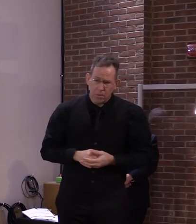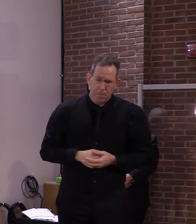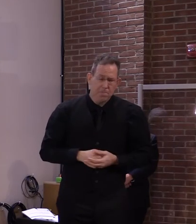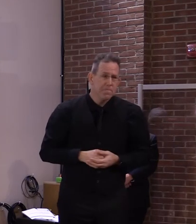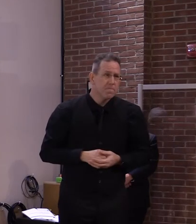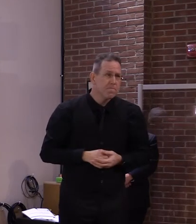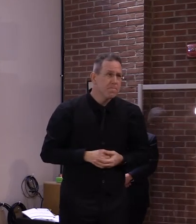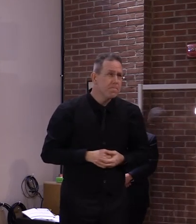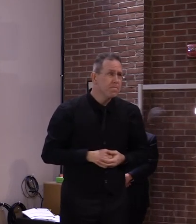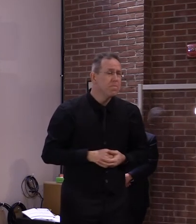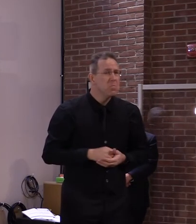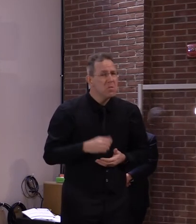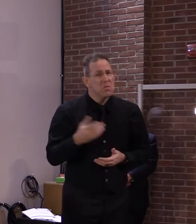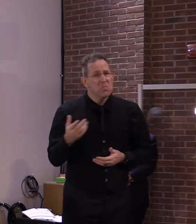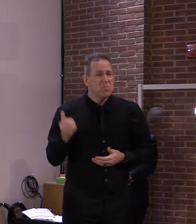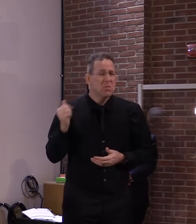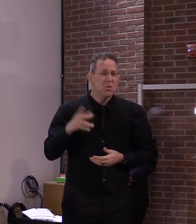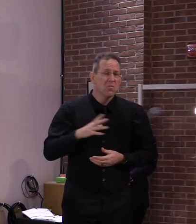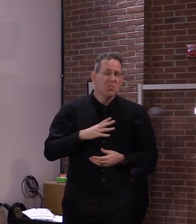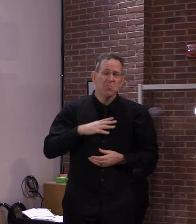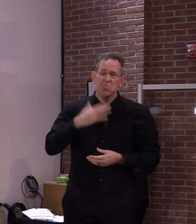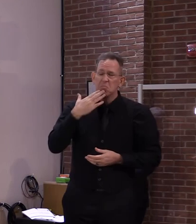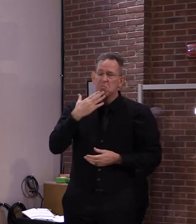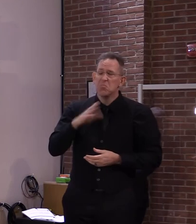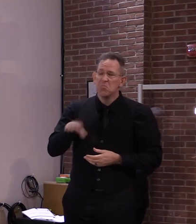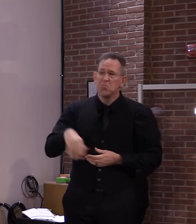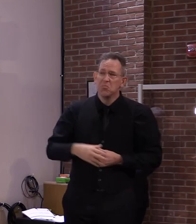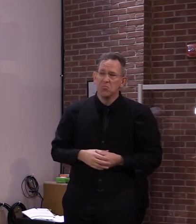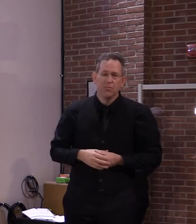it does thank you very much i'm sorry for my misunderstanding